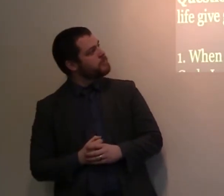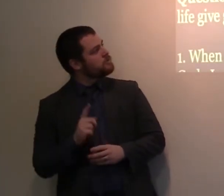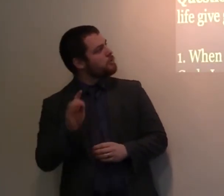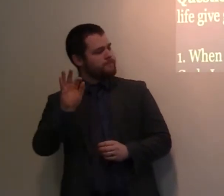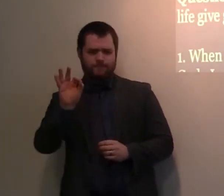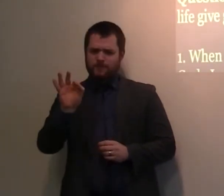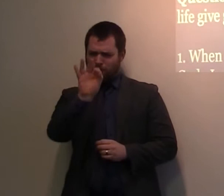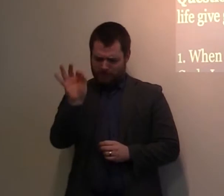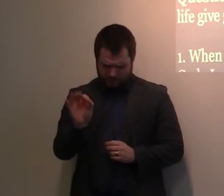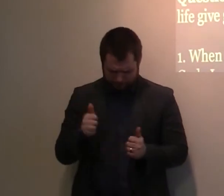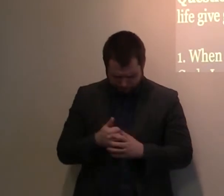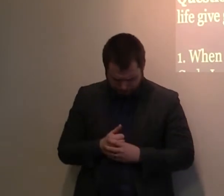Question,